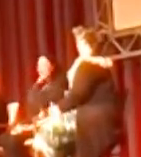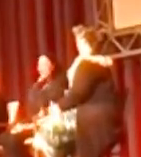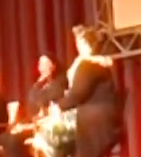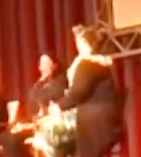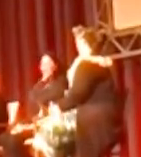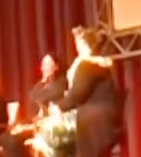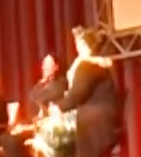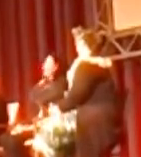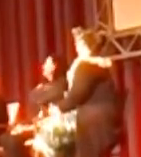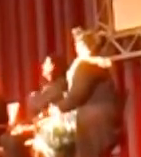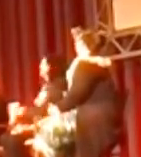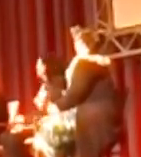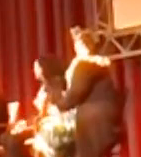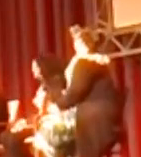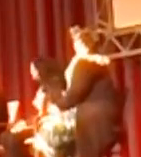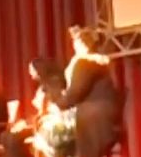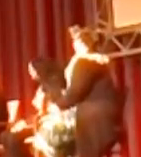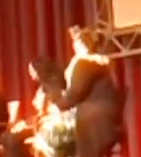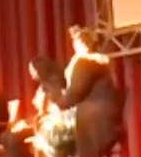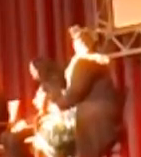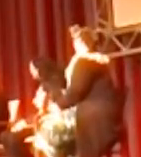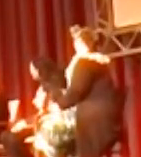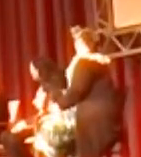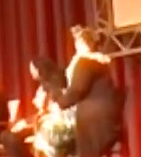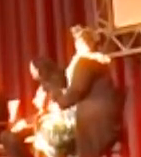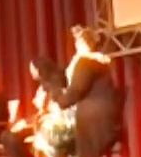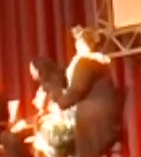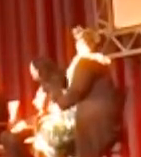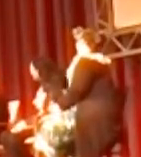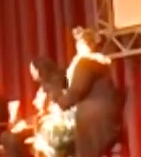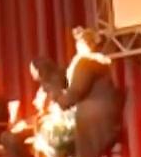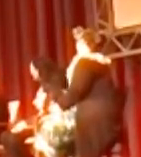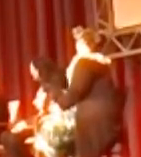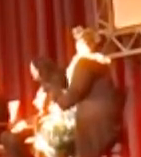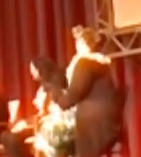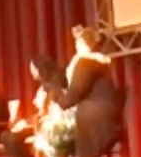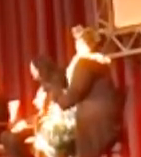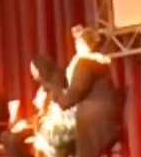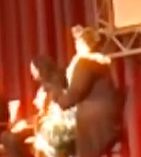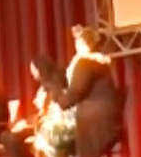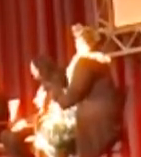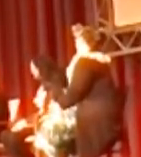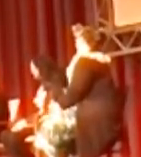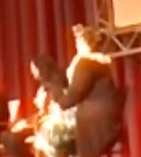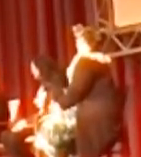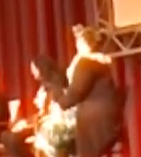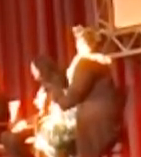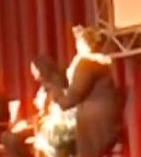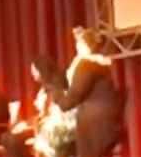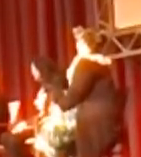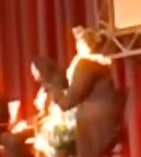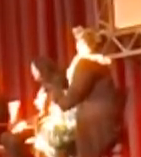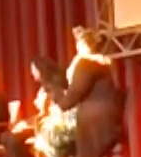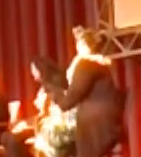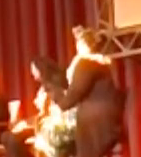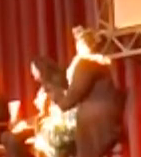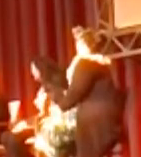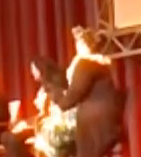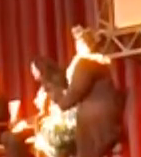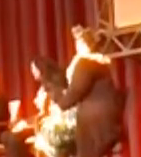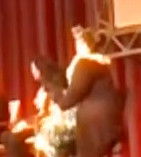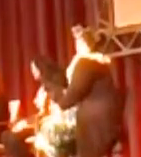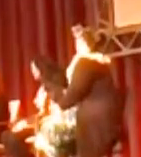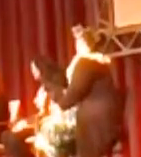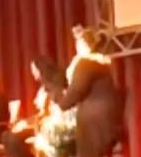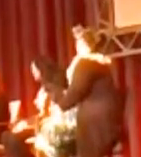artists. Yeah. Oh, it's as I mentioned previously, it's just kind of natural. I'm just really curious, constantly